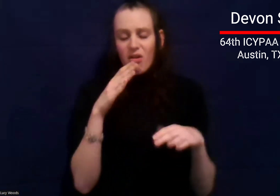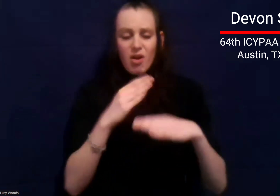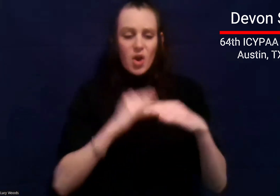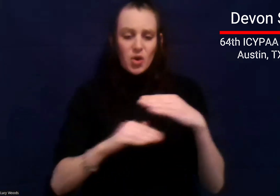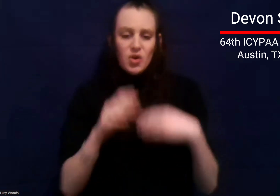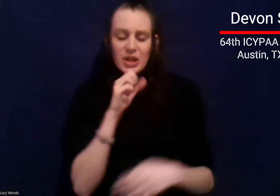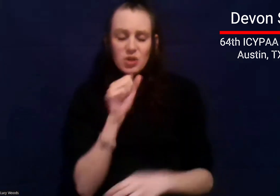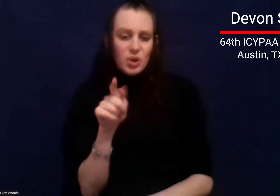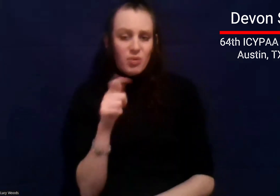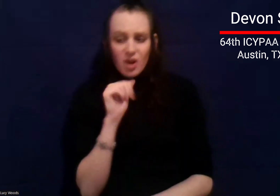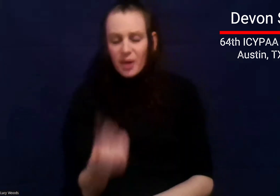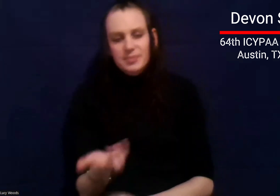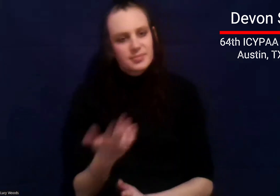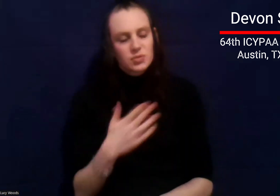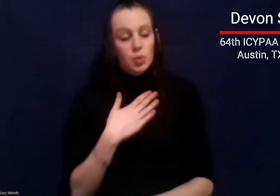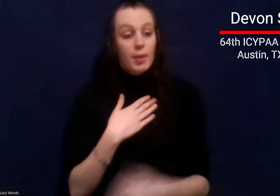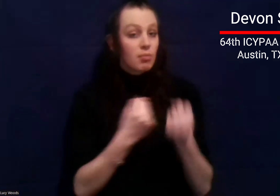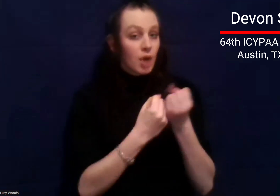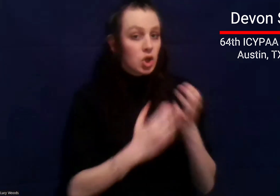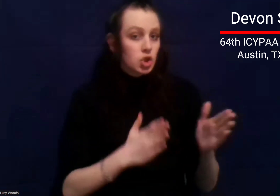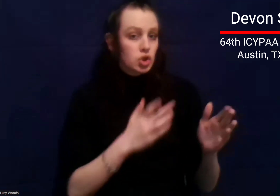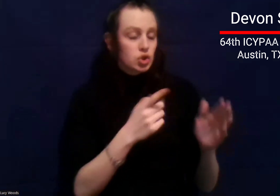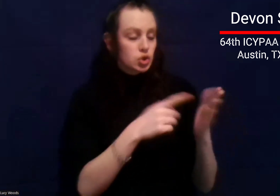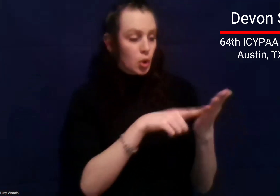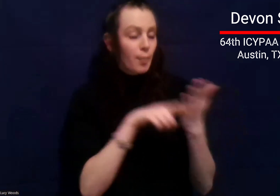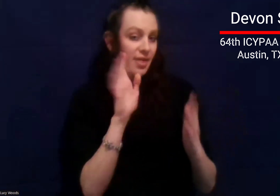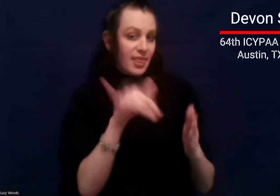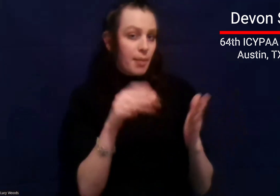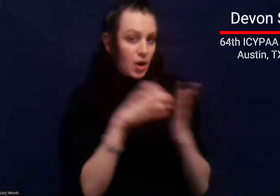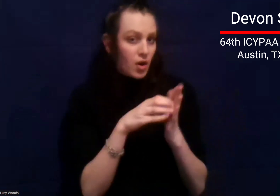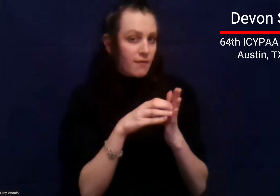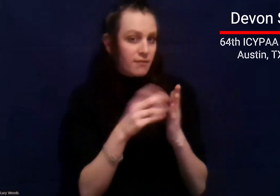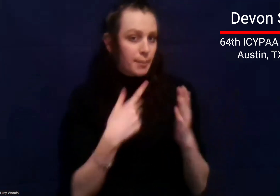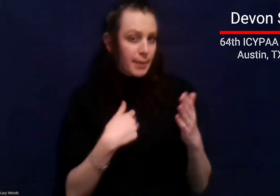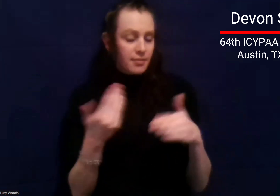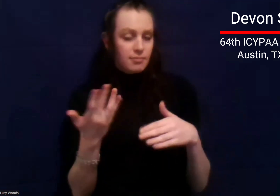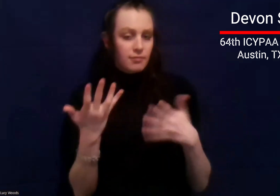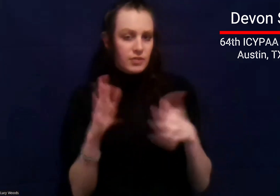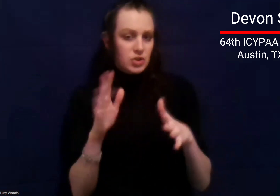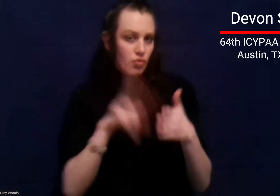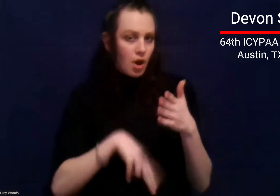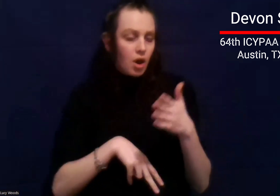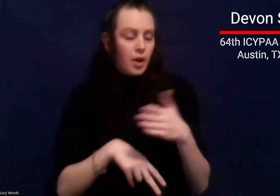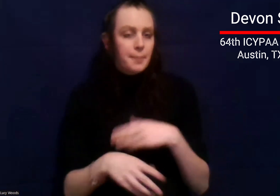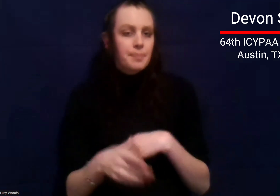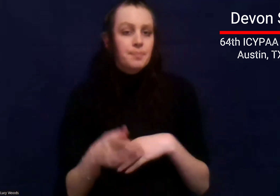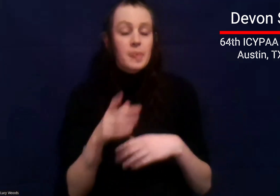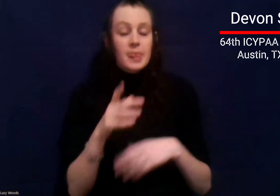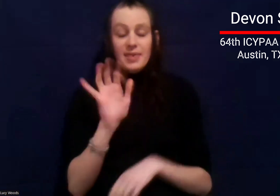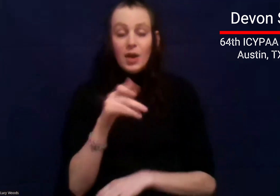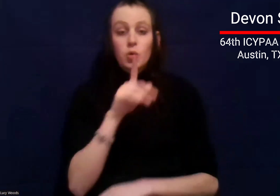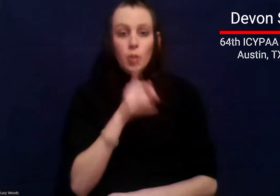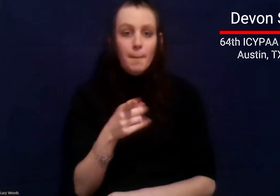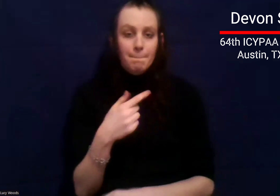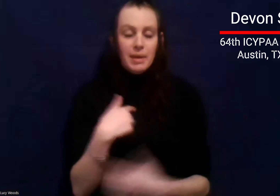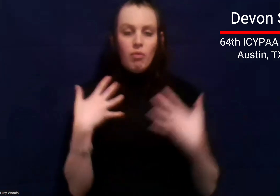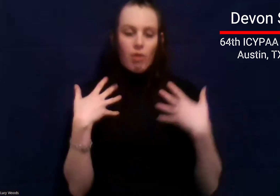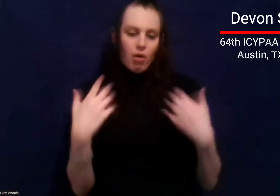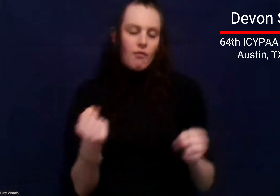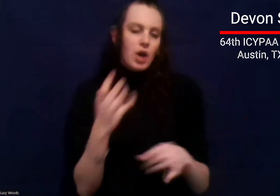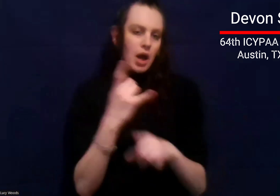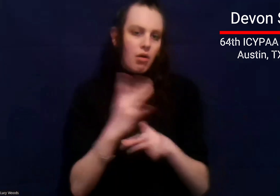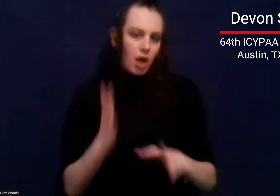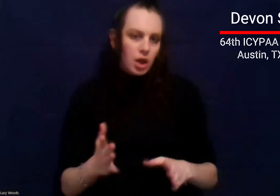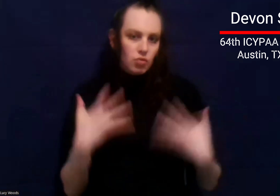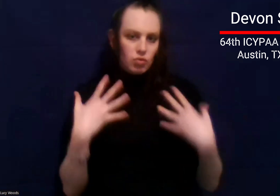that passage. And as a result, it's true. I'm a recovered alcoholic. I've recovered from a